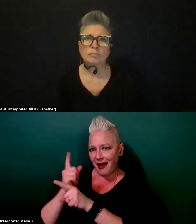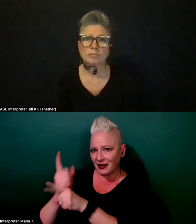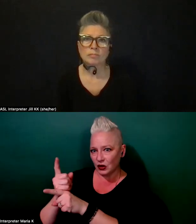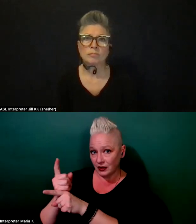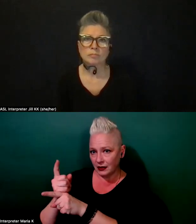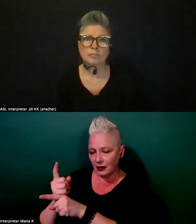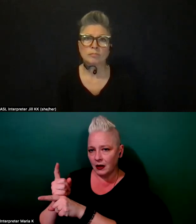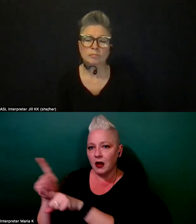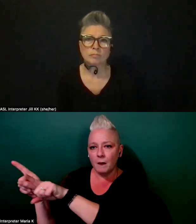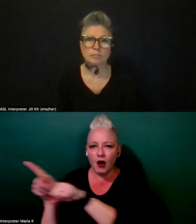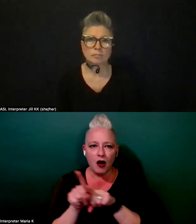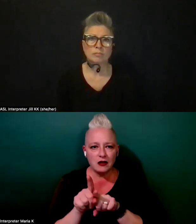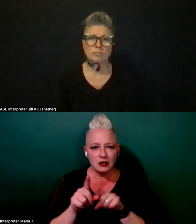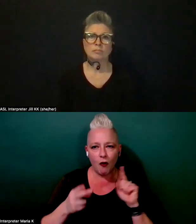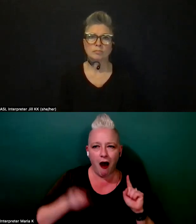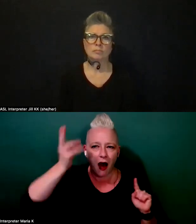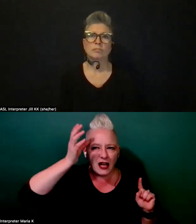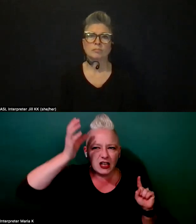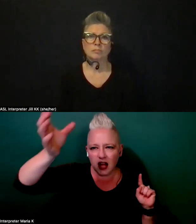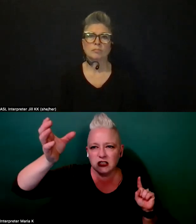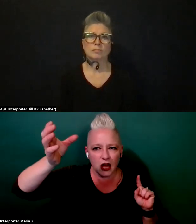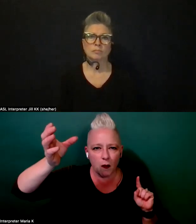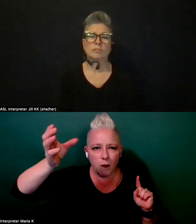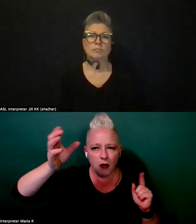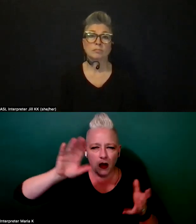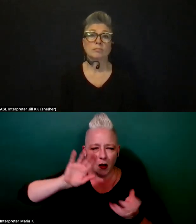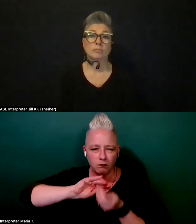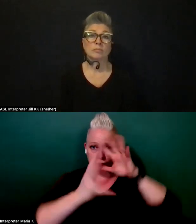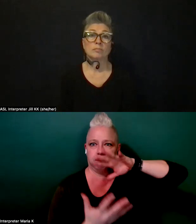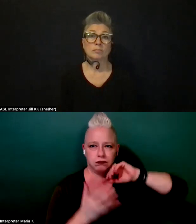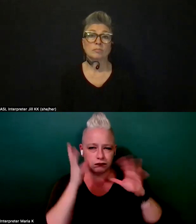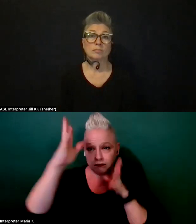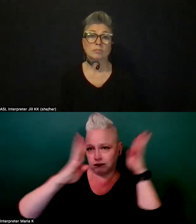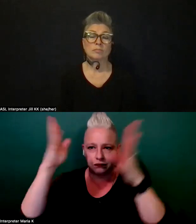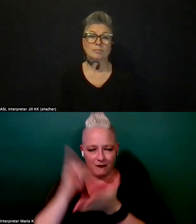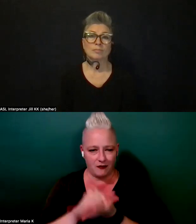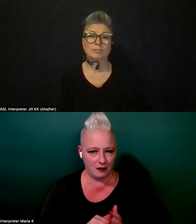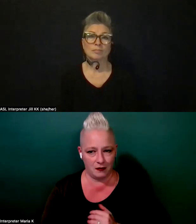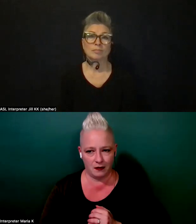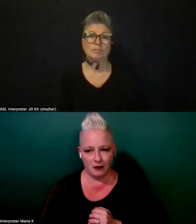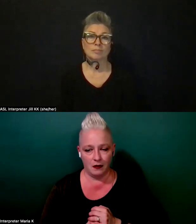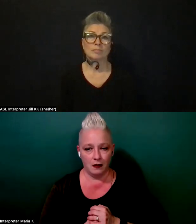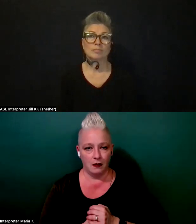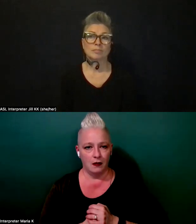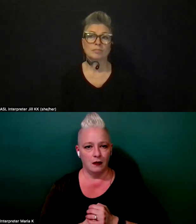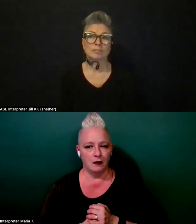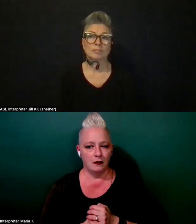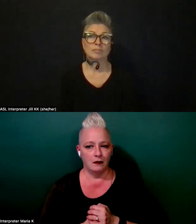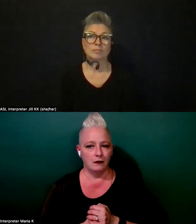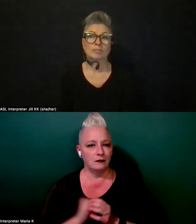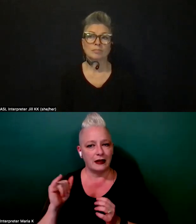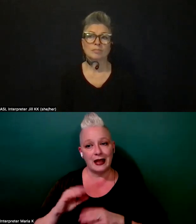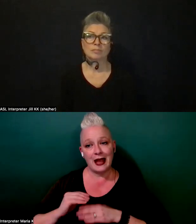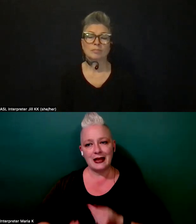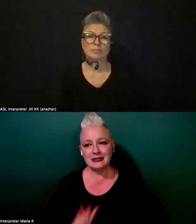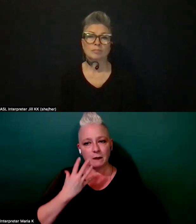would love to do like a high concept interpretation of it. Like that it's somewhat inspired by other